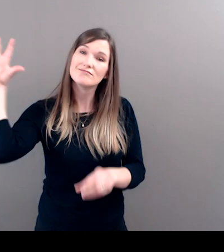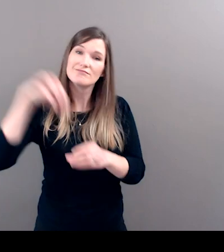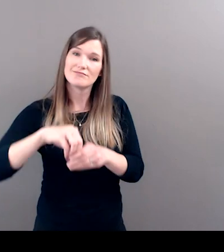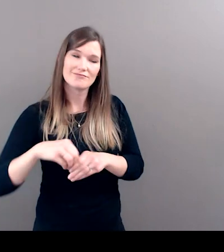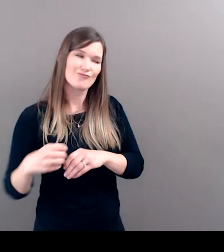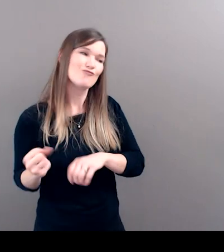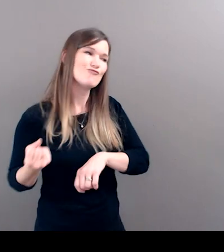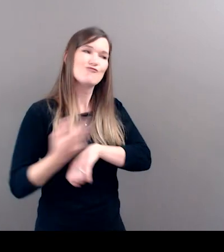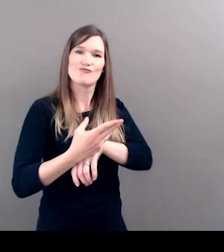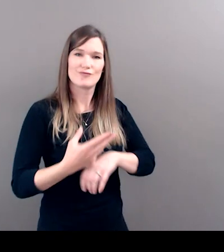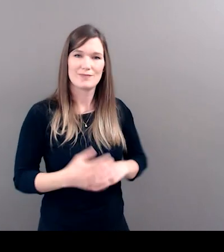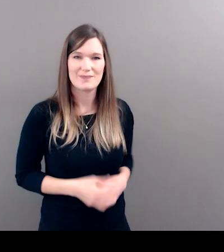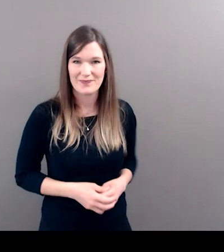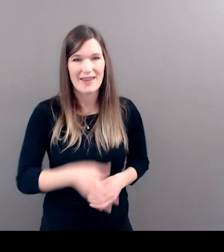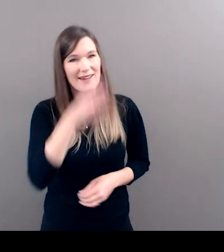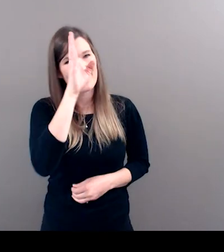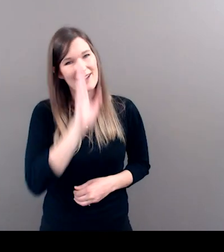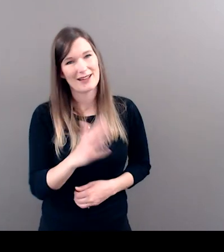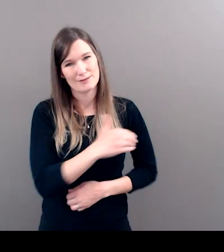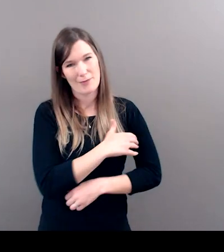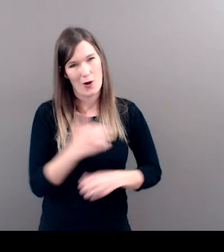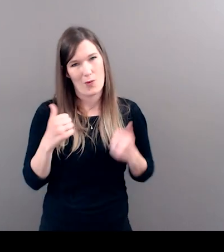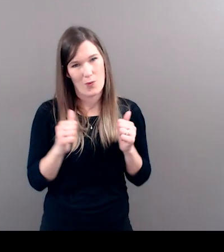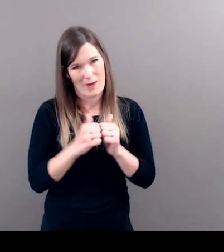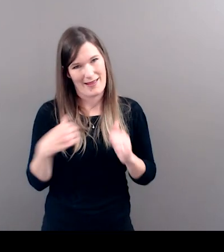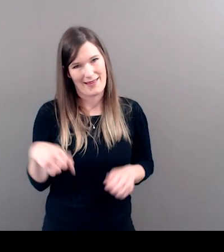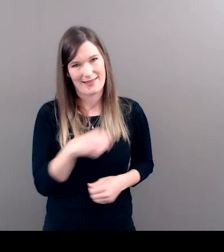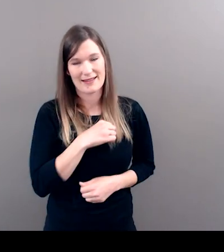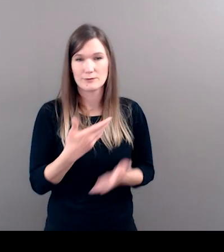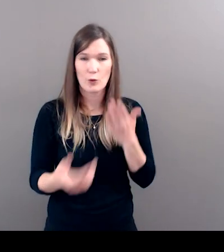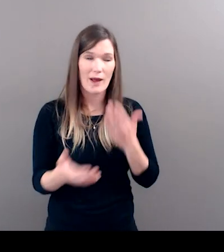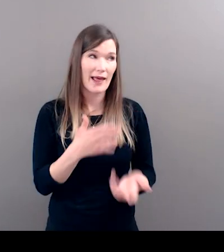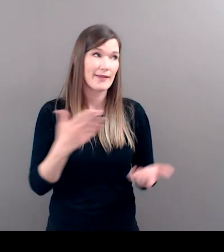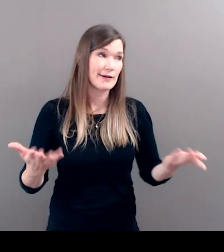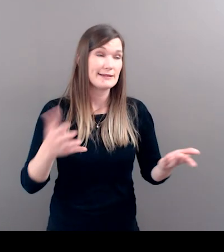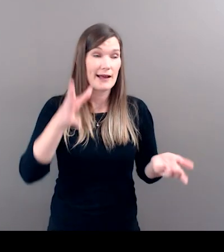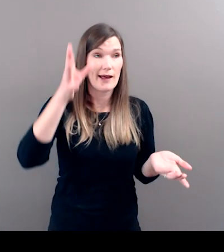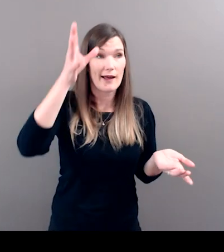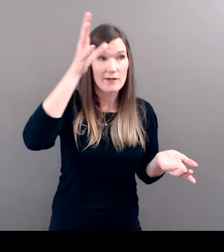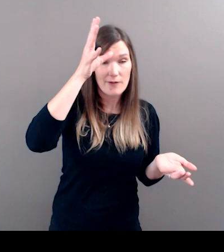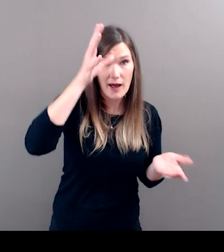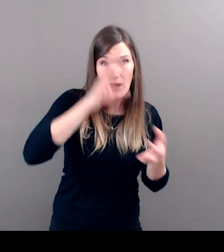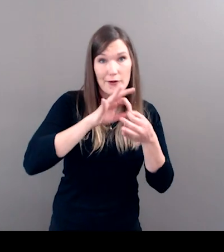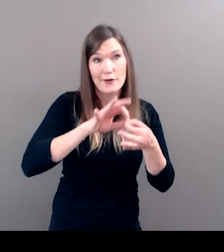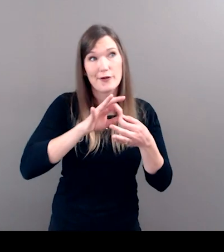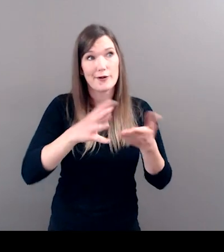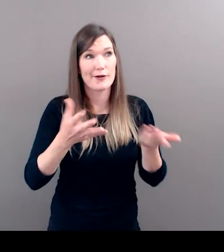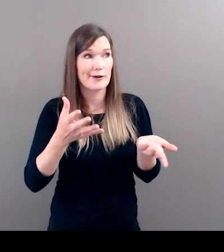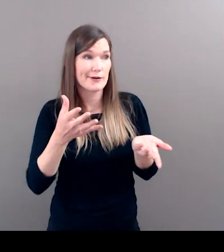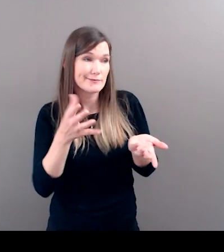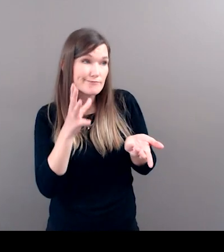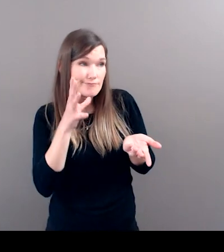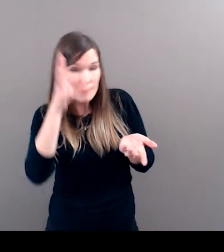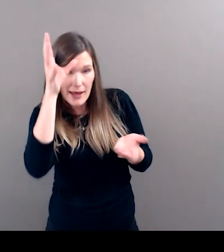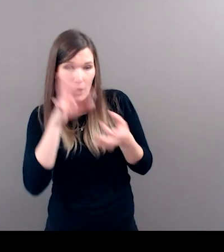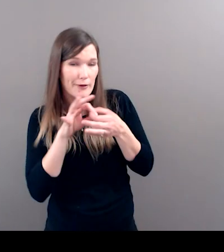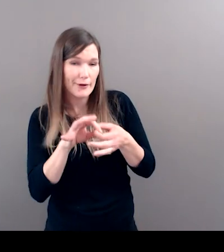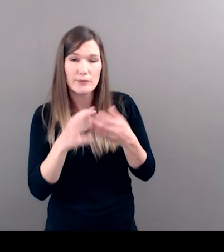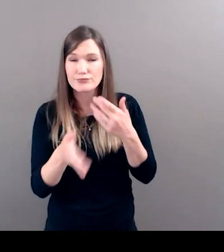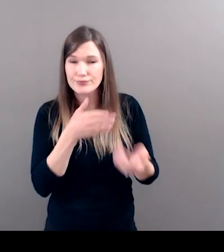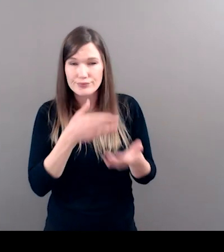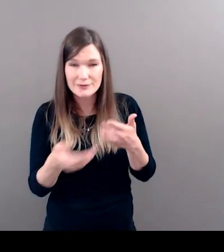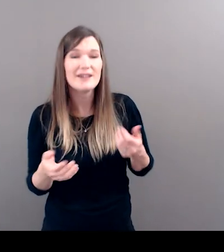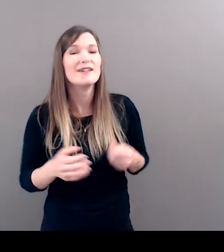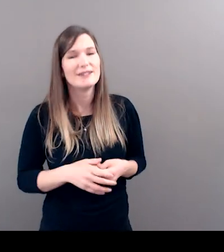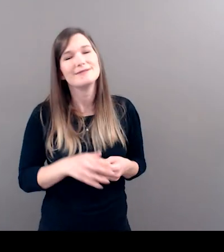God's power is with us. Whether it's fatherhood, parenting, whether it's school, whether it's motherhood, God is with us. Speaking of motherhood, Mother's Day is